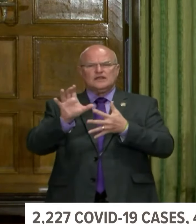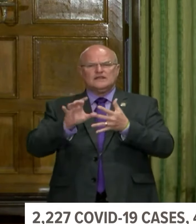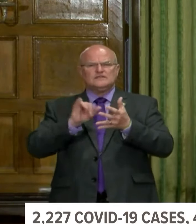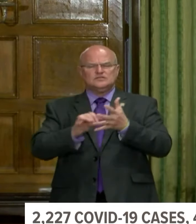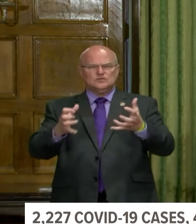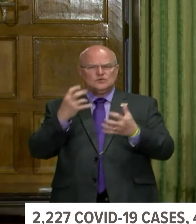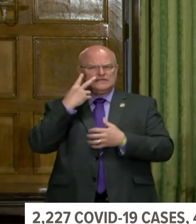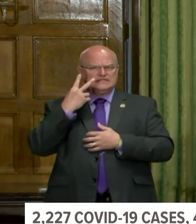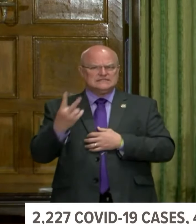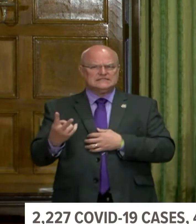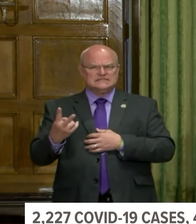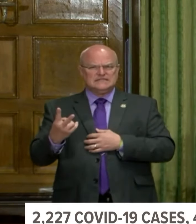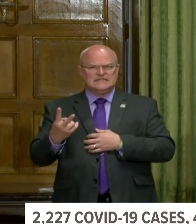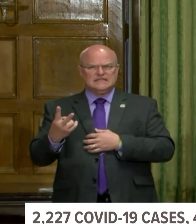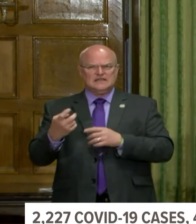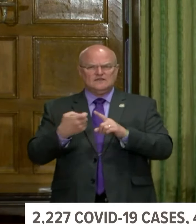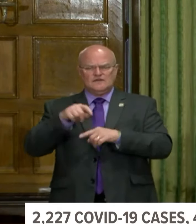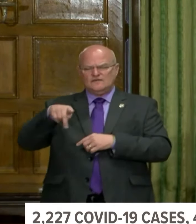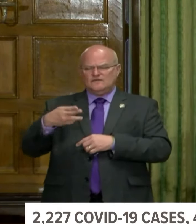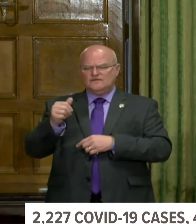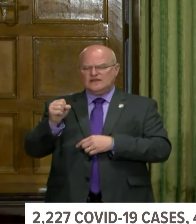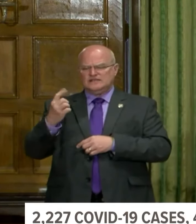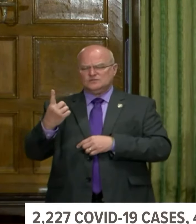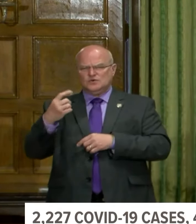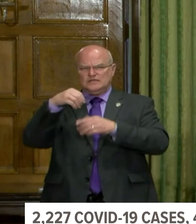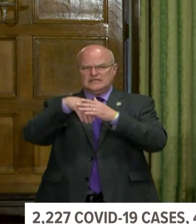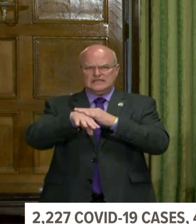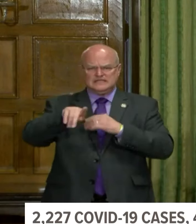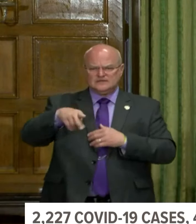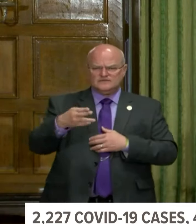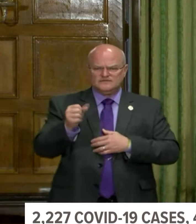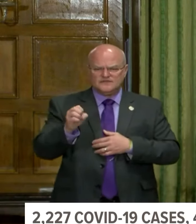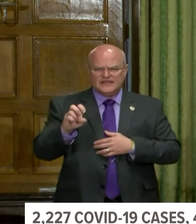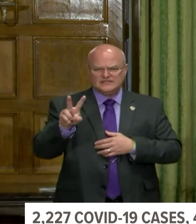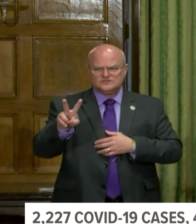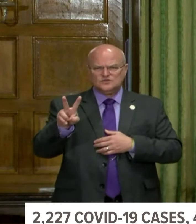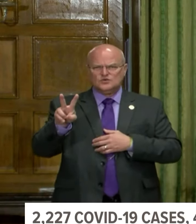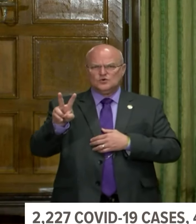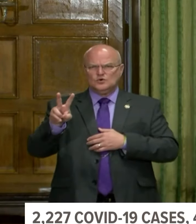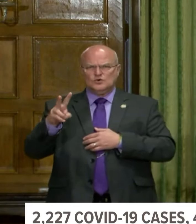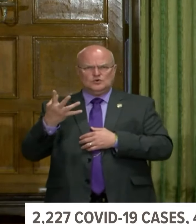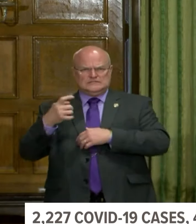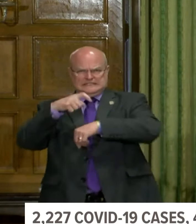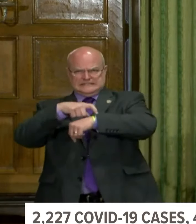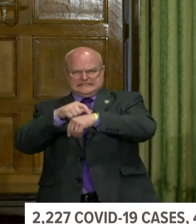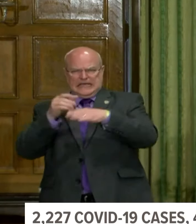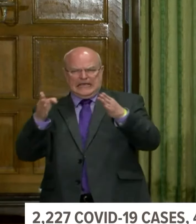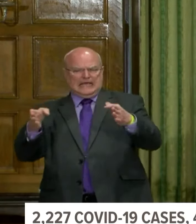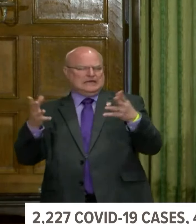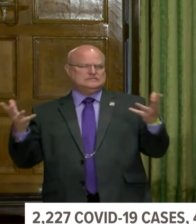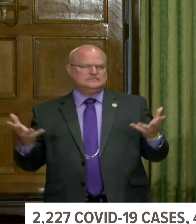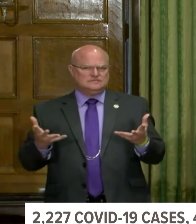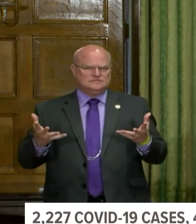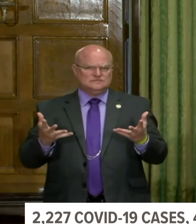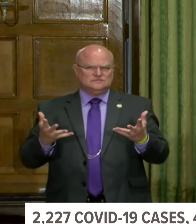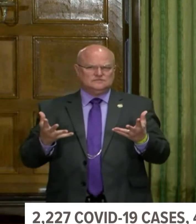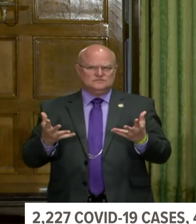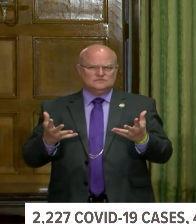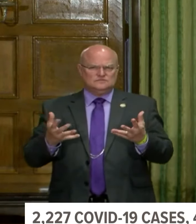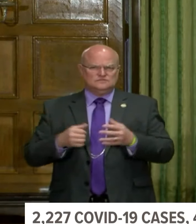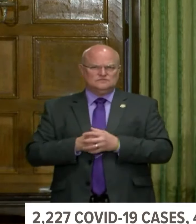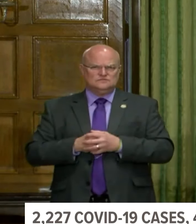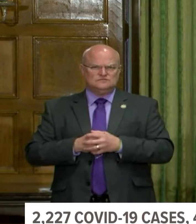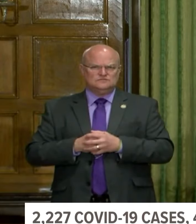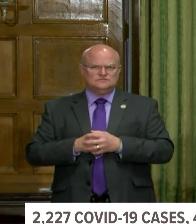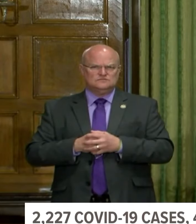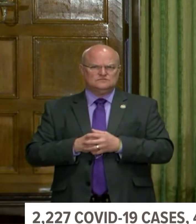want to see to go from phase 1 into phase 2, or is there maybe just a length of time that you want to see pass